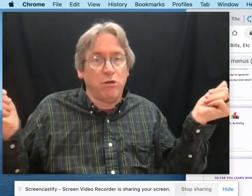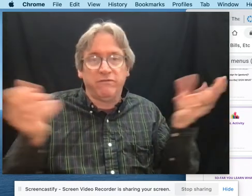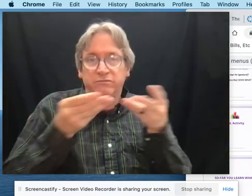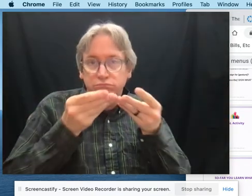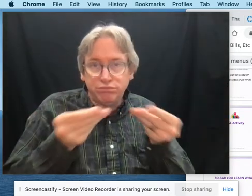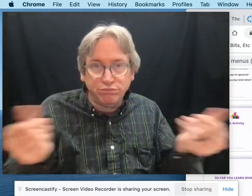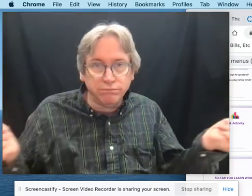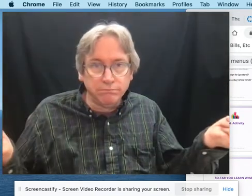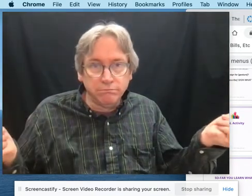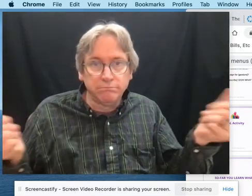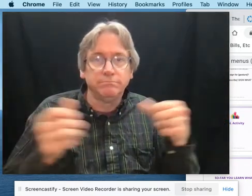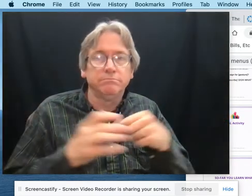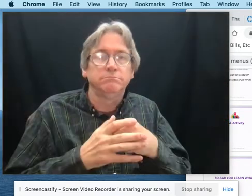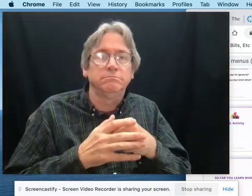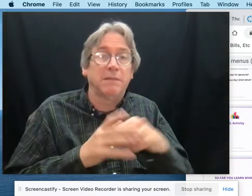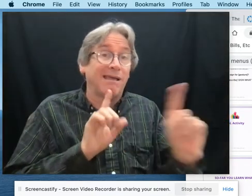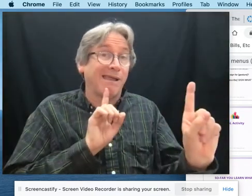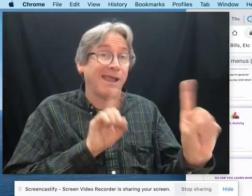solve